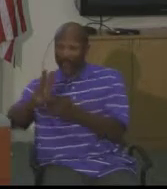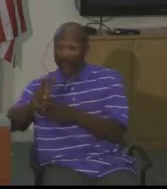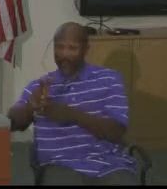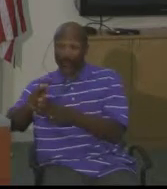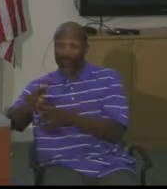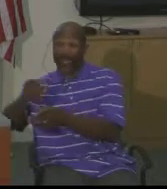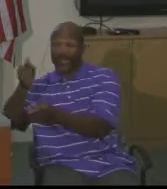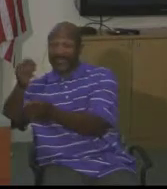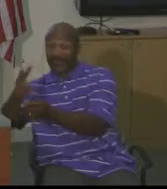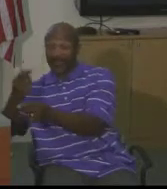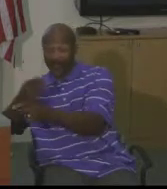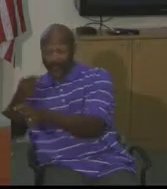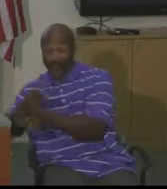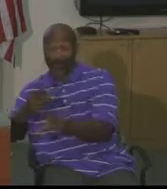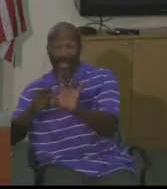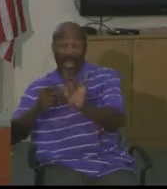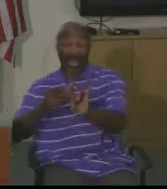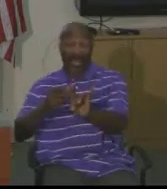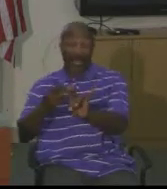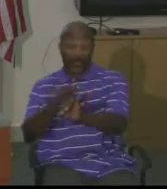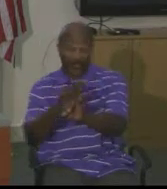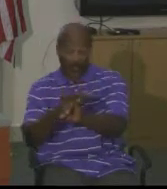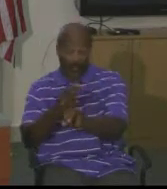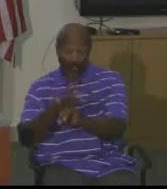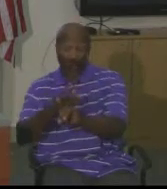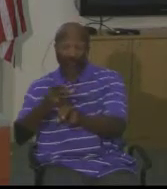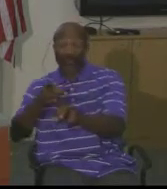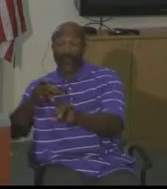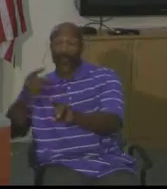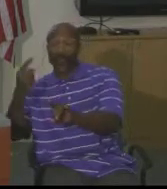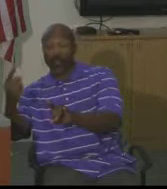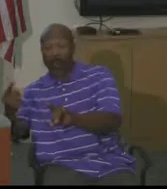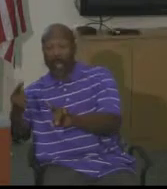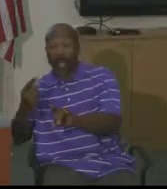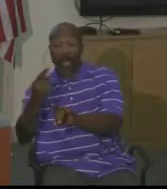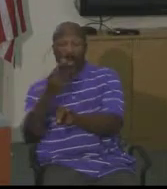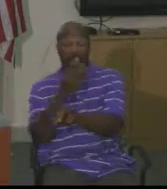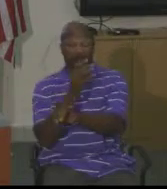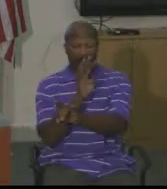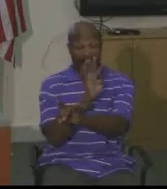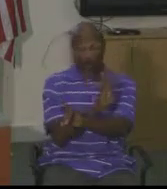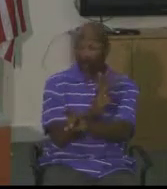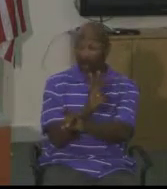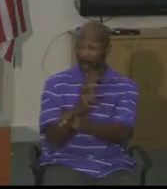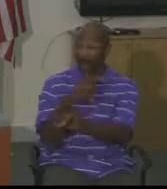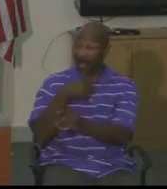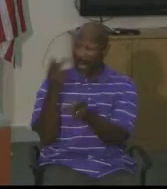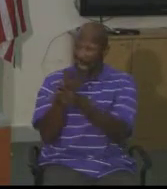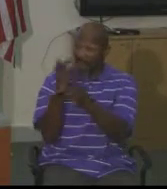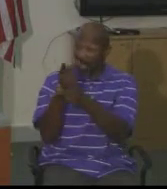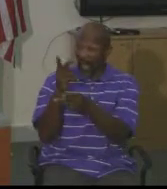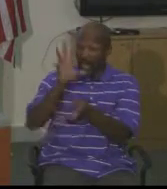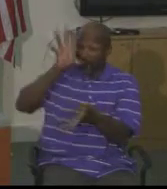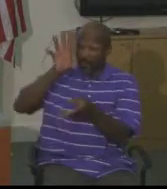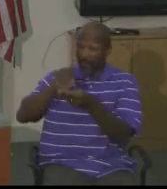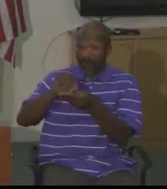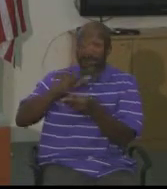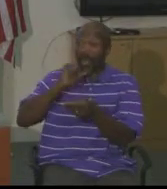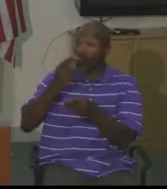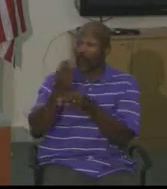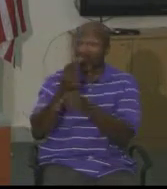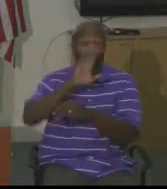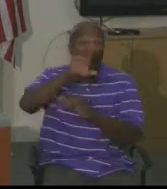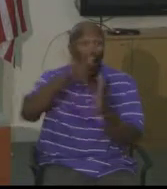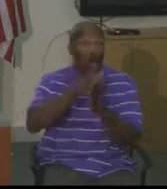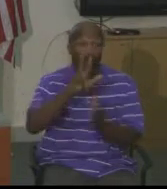right? I added all those up, I was not 32 lanes. There are other components on the motherboard,